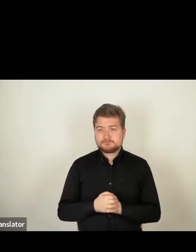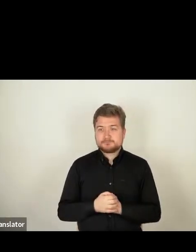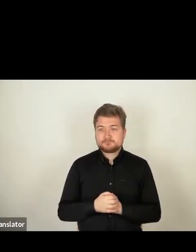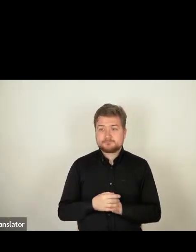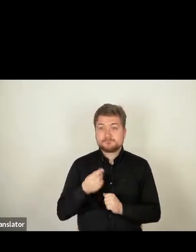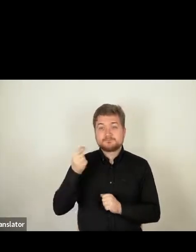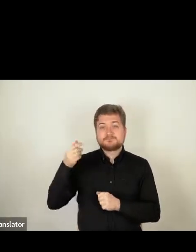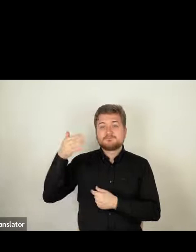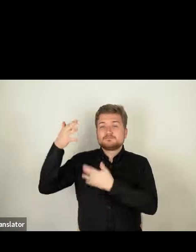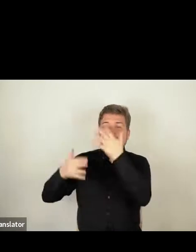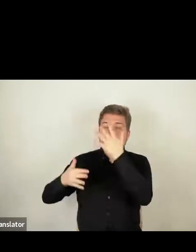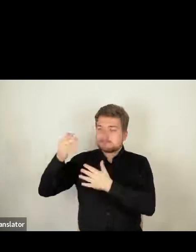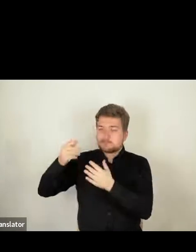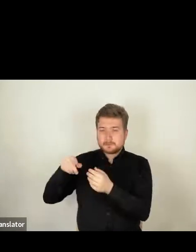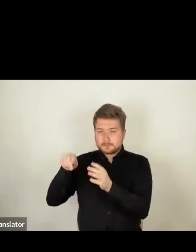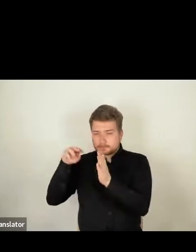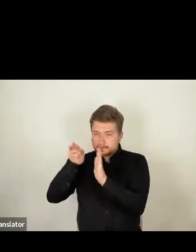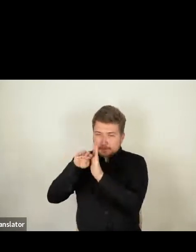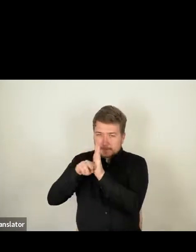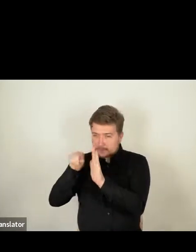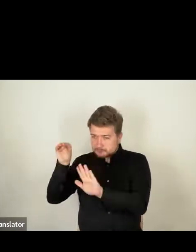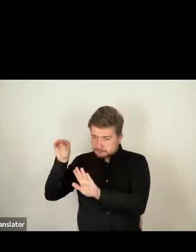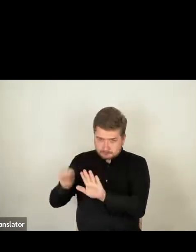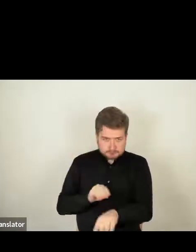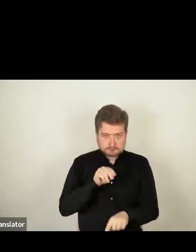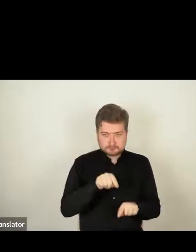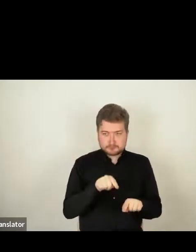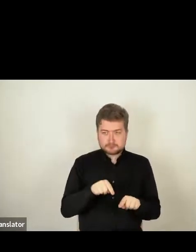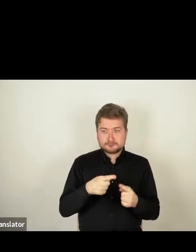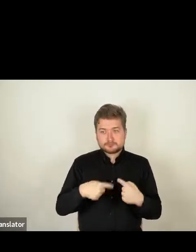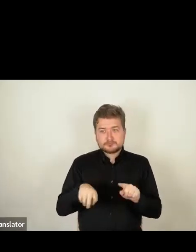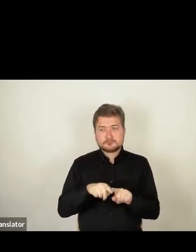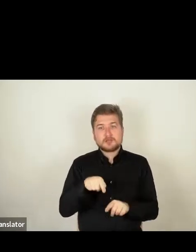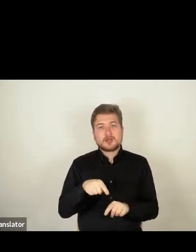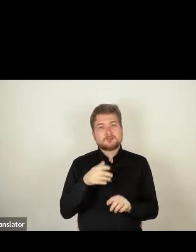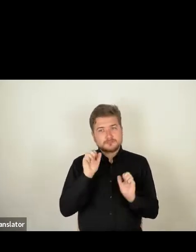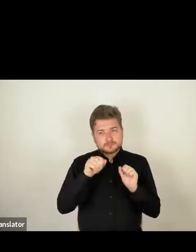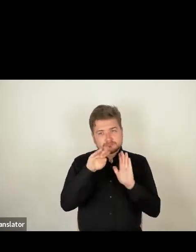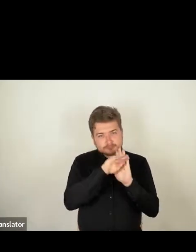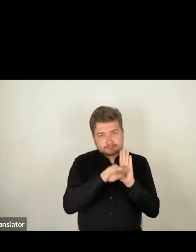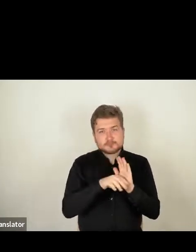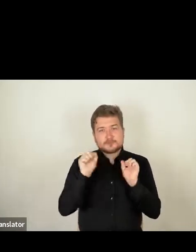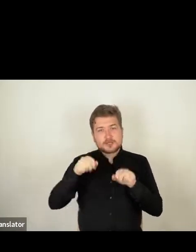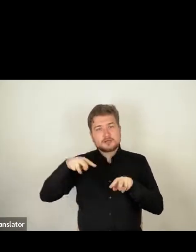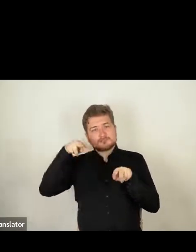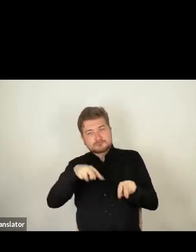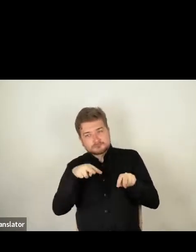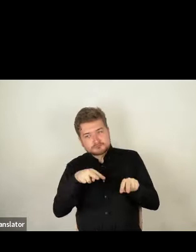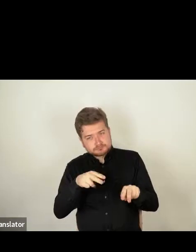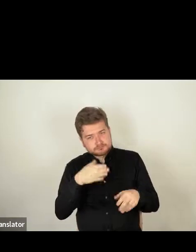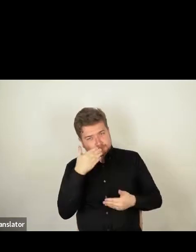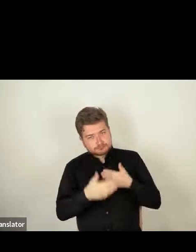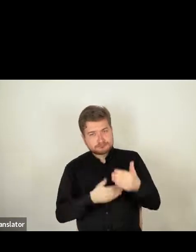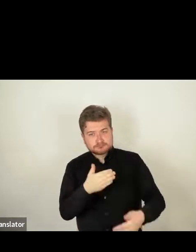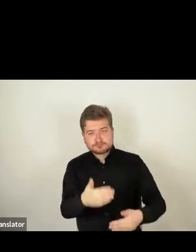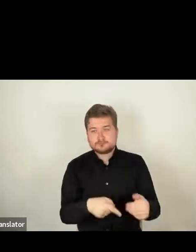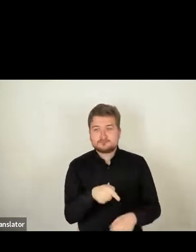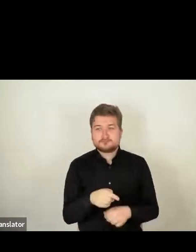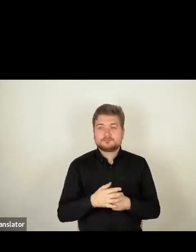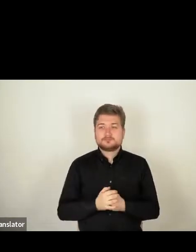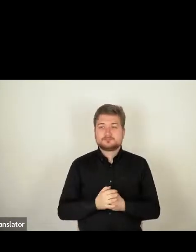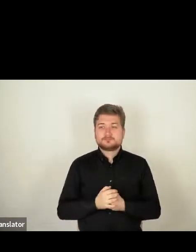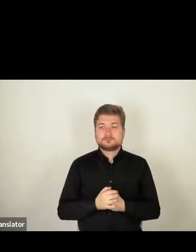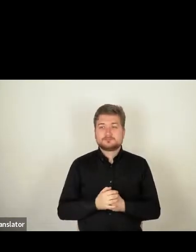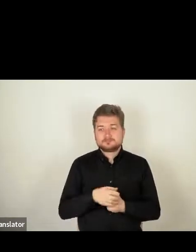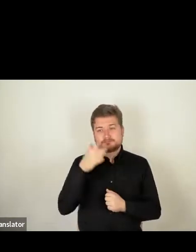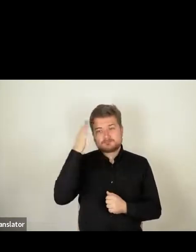clear protocol and rules for the future gender-sensitive oversight. And in a way, this process continues over the years. We have some parliaments